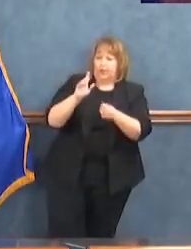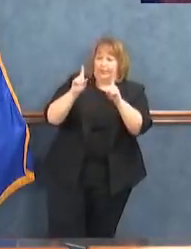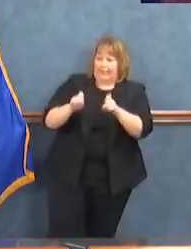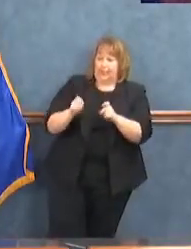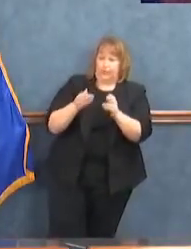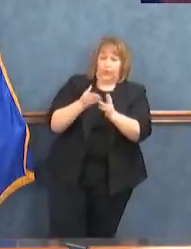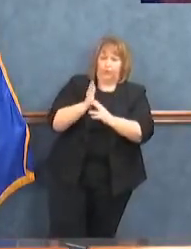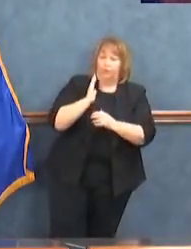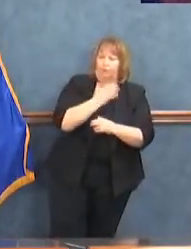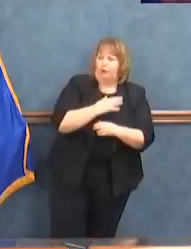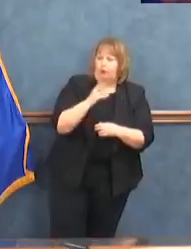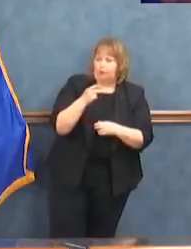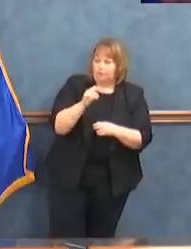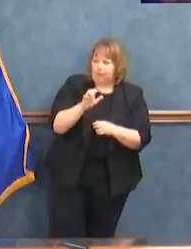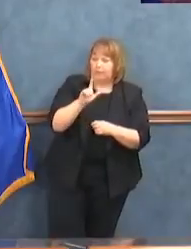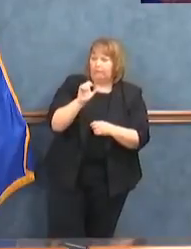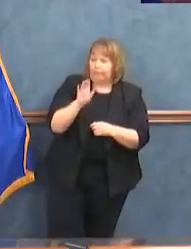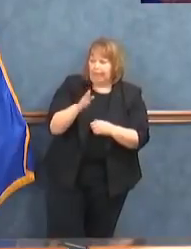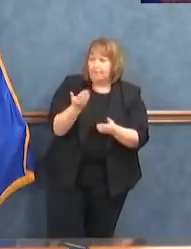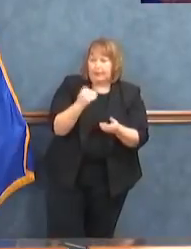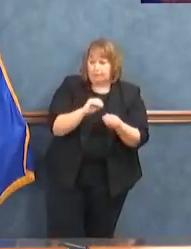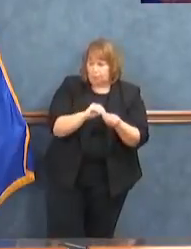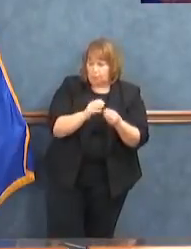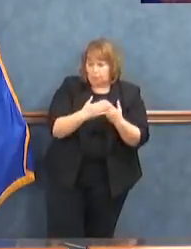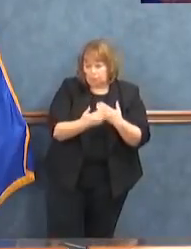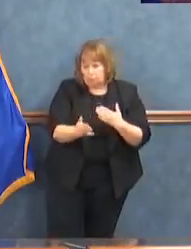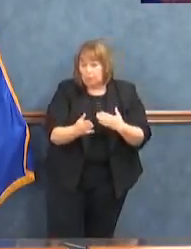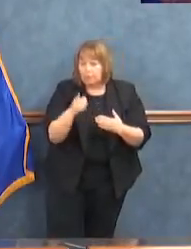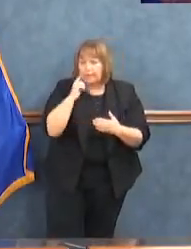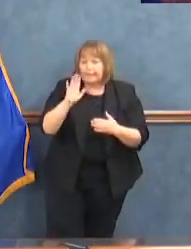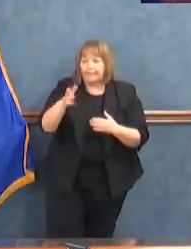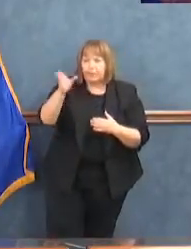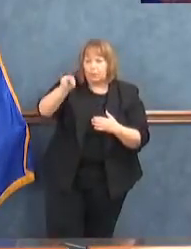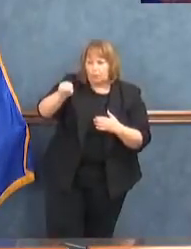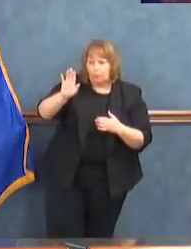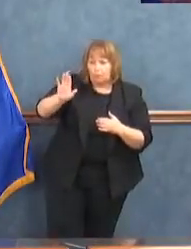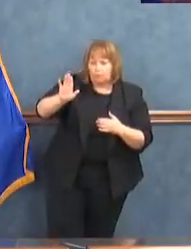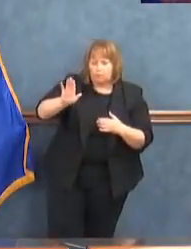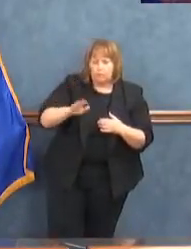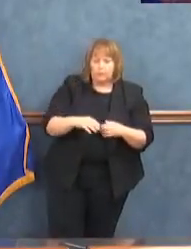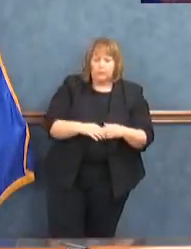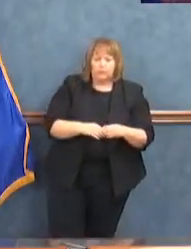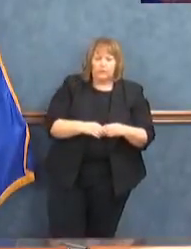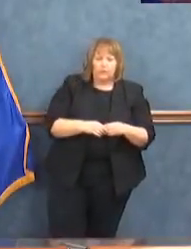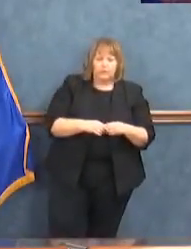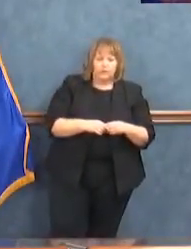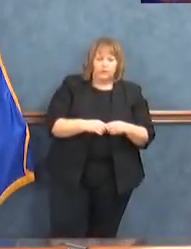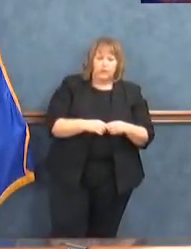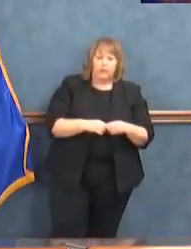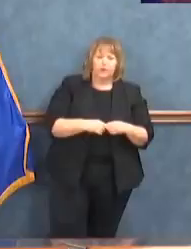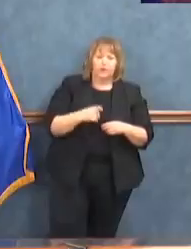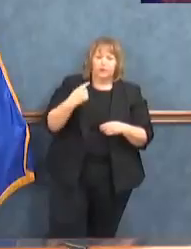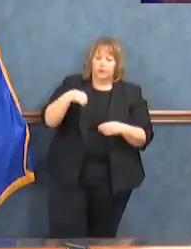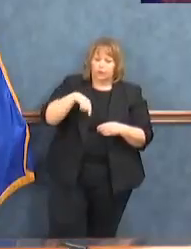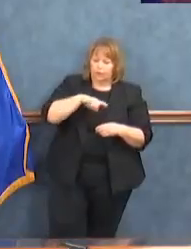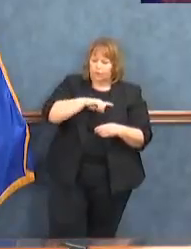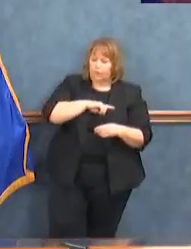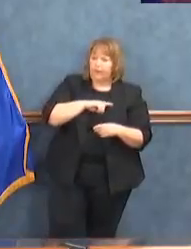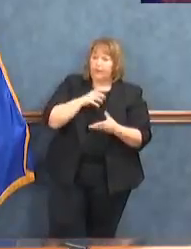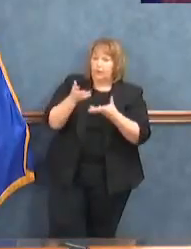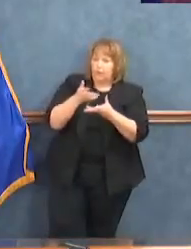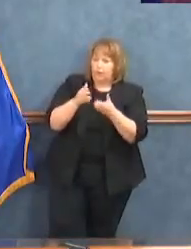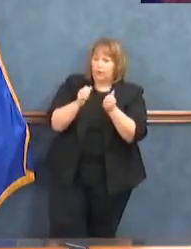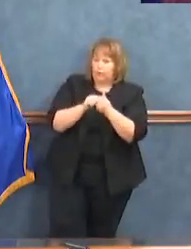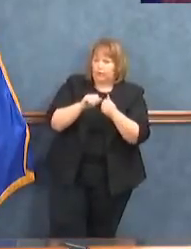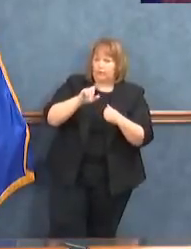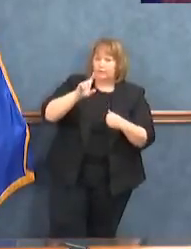their tests through public labs, and they have a high frequency of staff and residents that they need to test. And we're working with, through DPBH, the